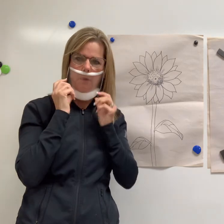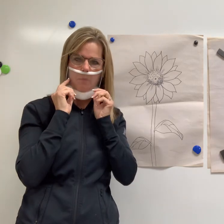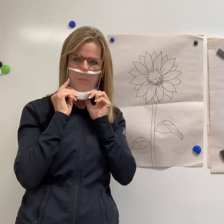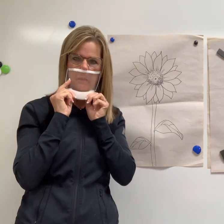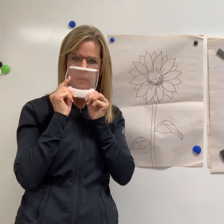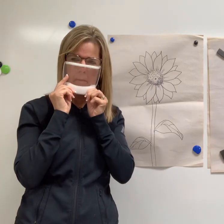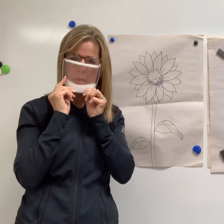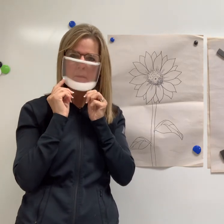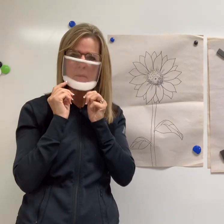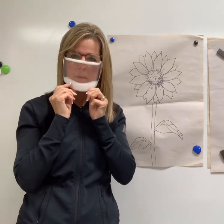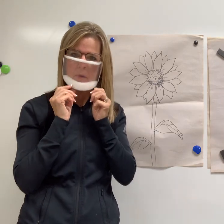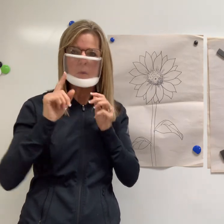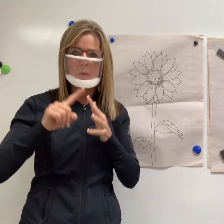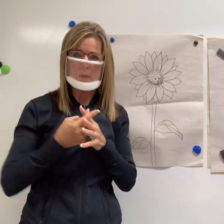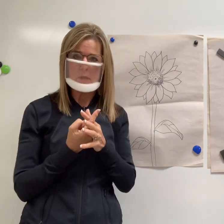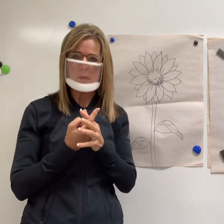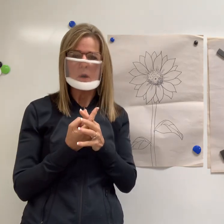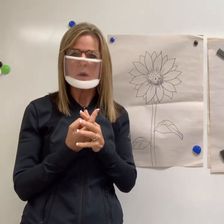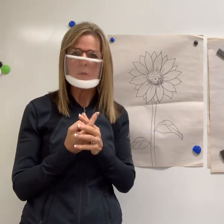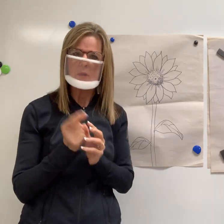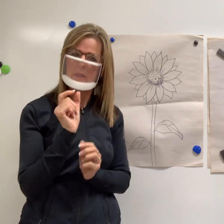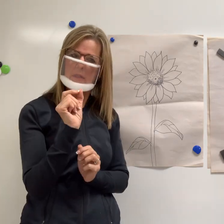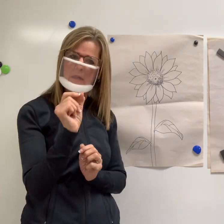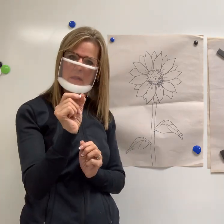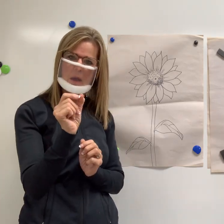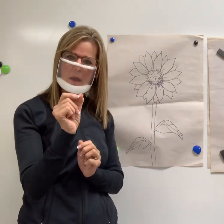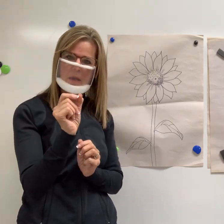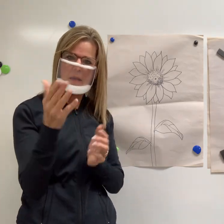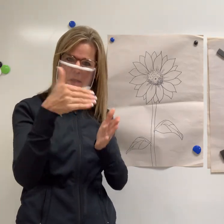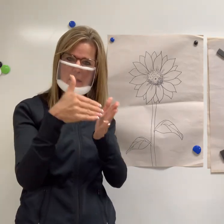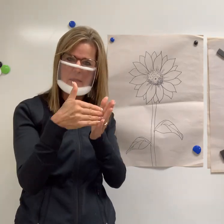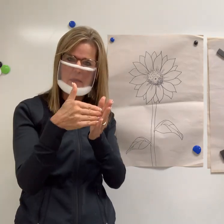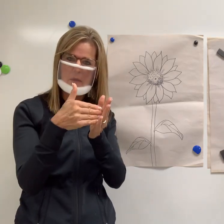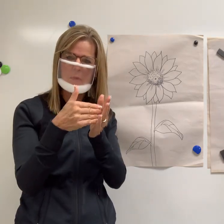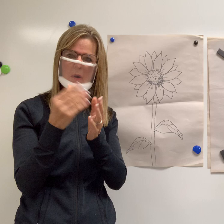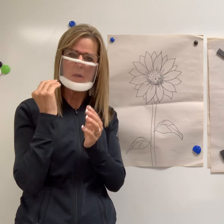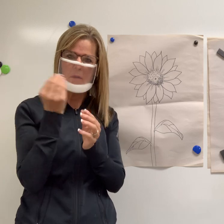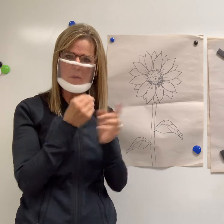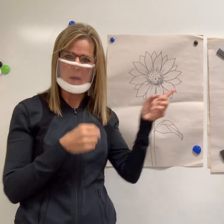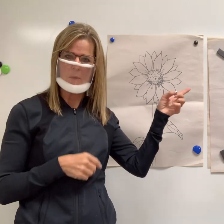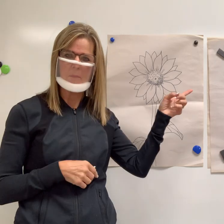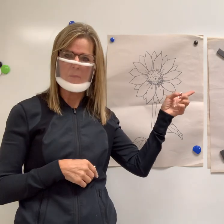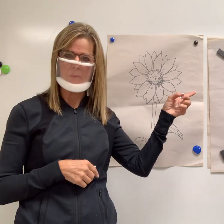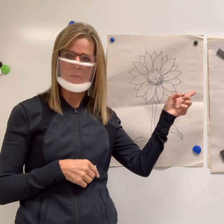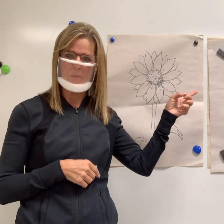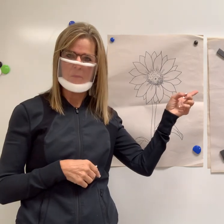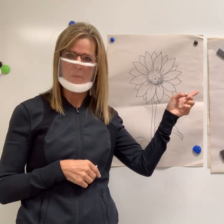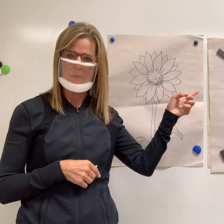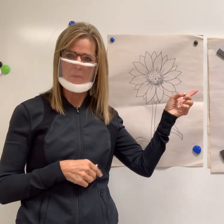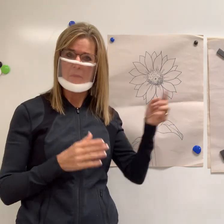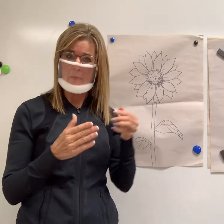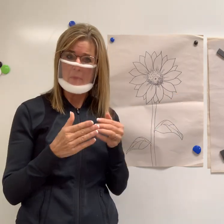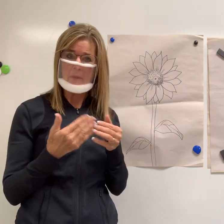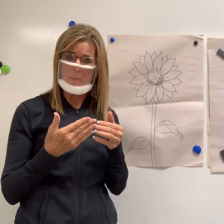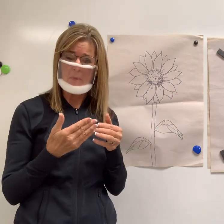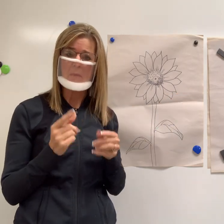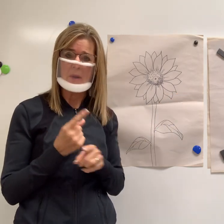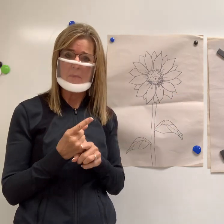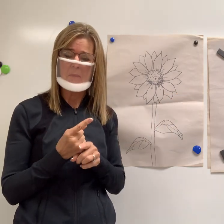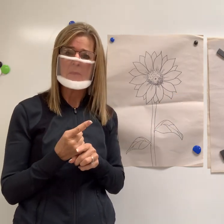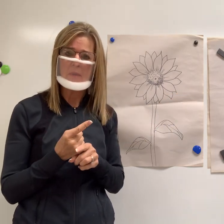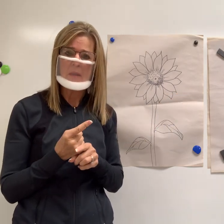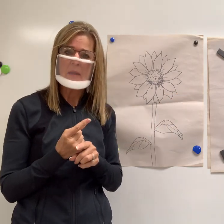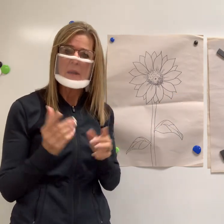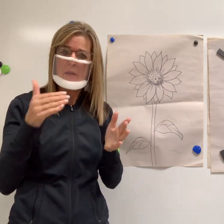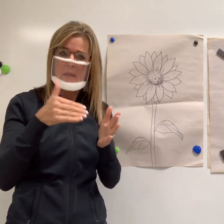third graders, is start with just a little tiny dot for the center part of the sunflower. Simple enough. Now, the